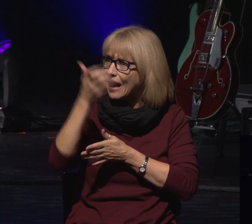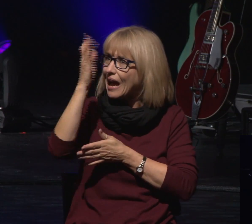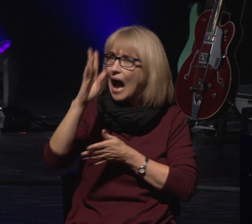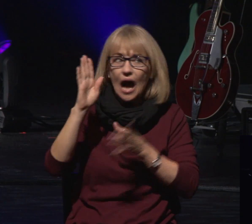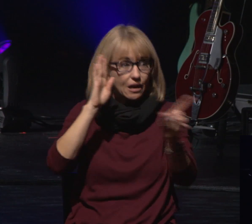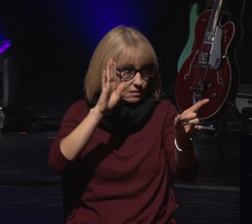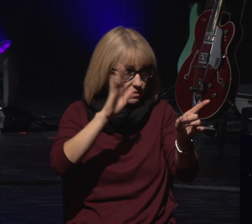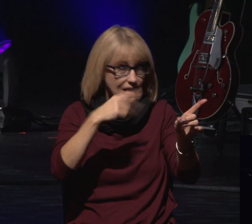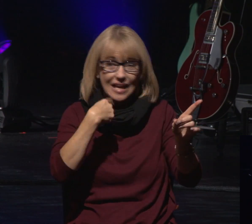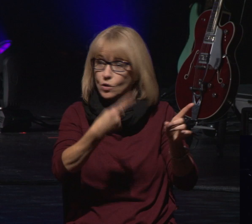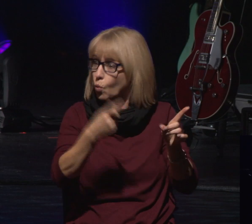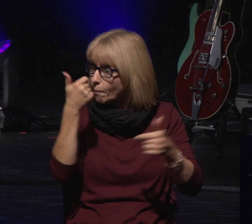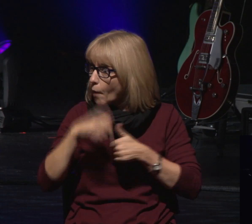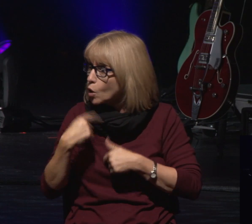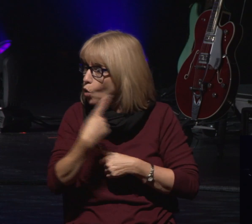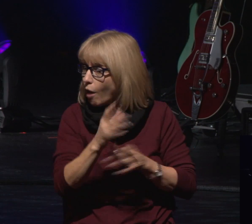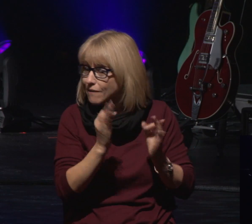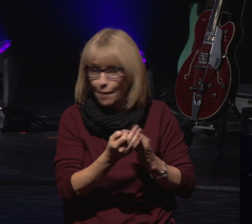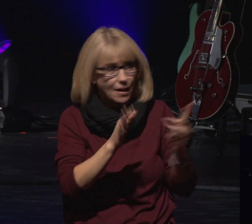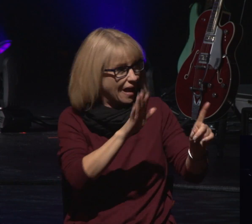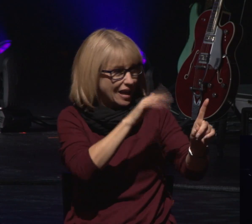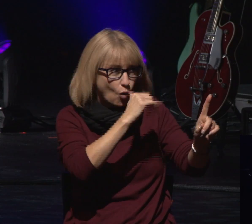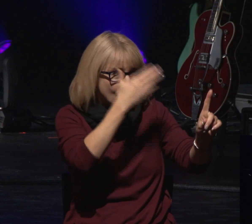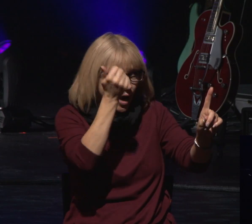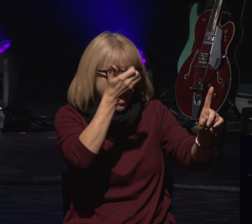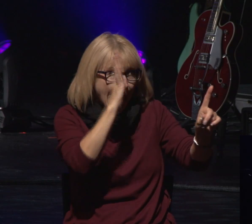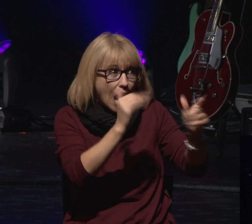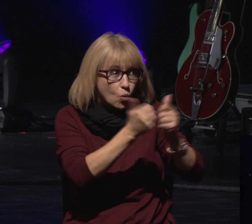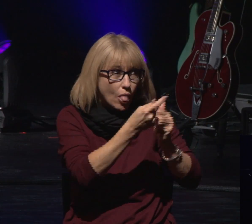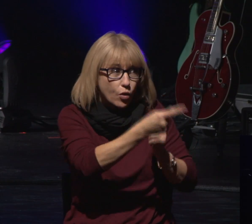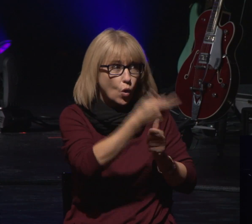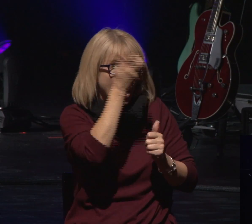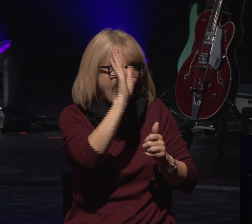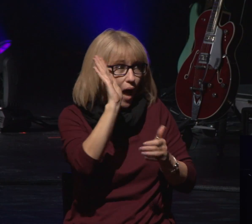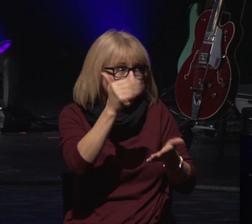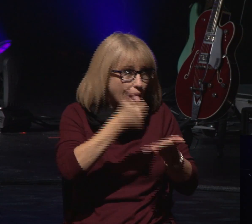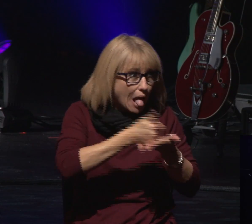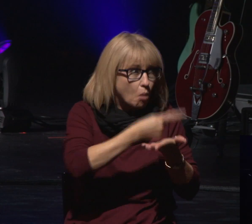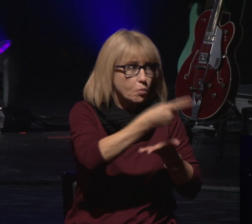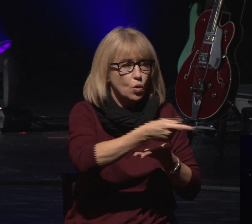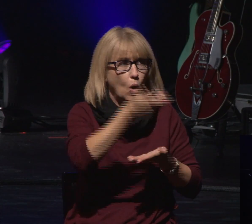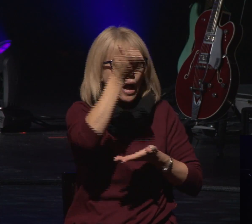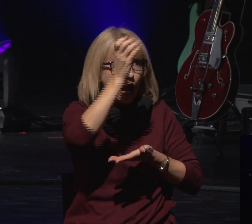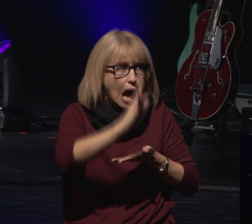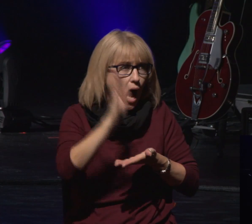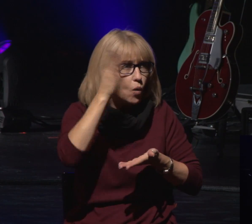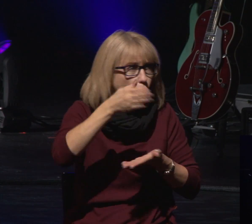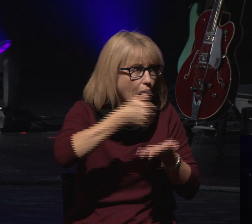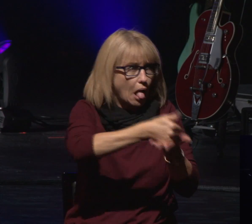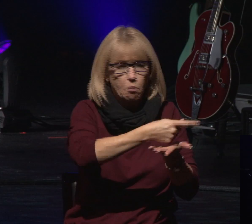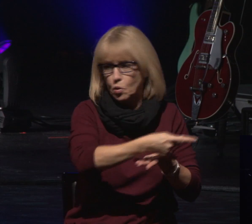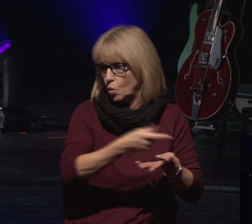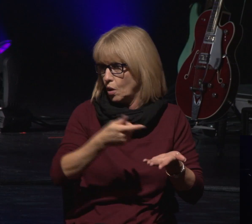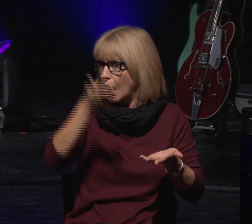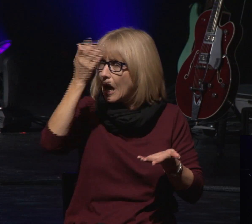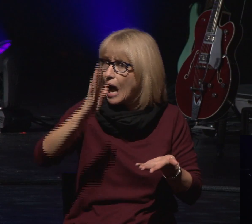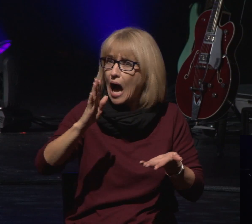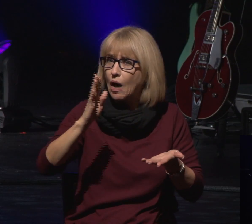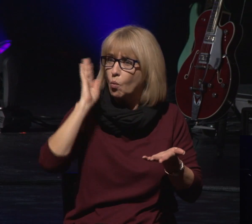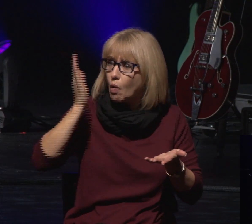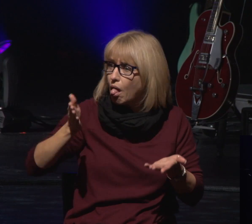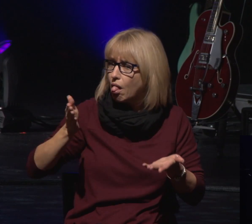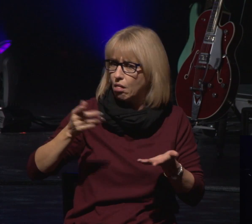remember, God is with you. Don't forget, God is with you. And God's going to be with you. And God's going to help you. He believed that God keeps